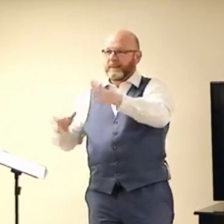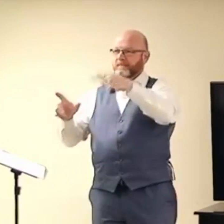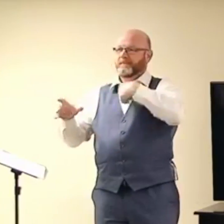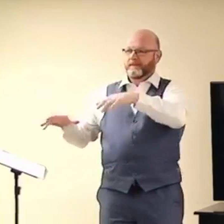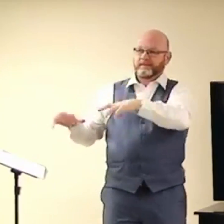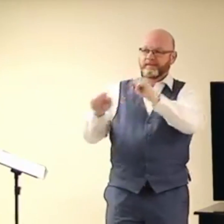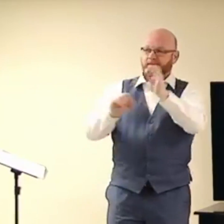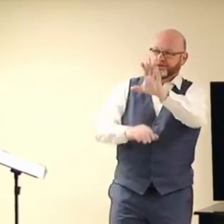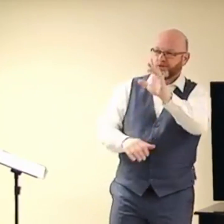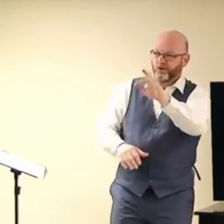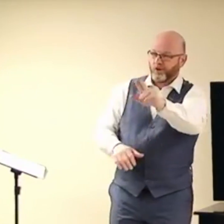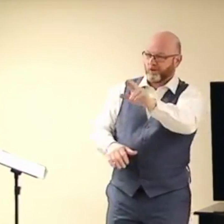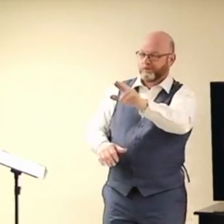to help. And,